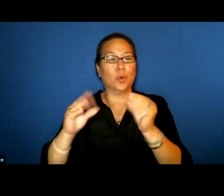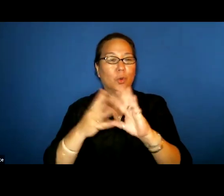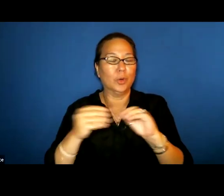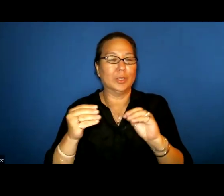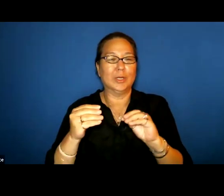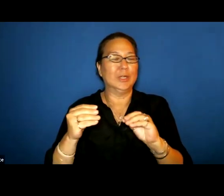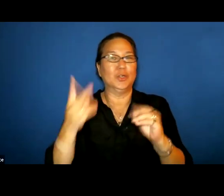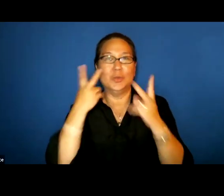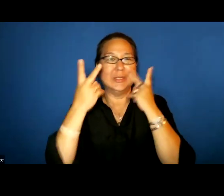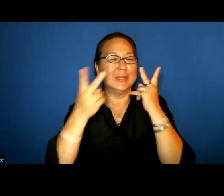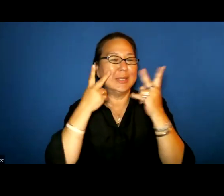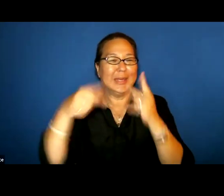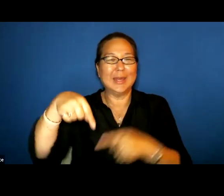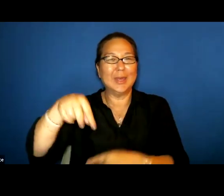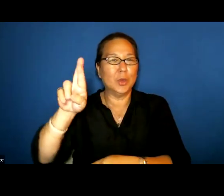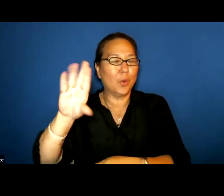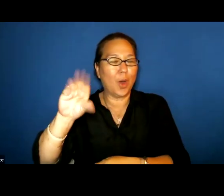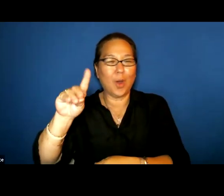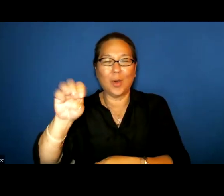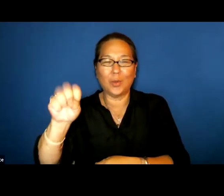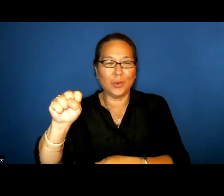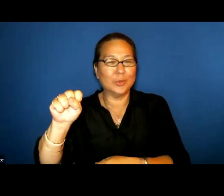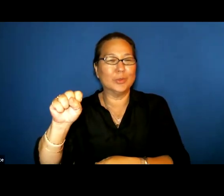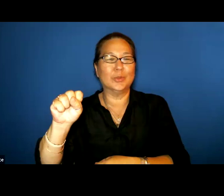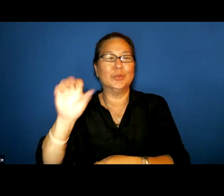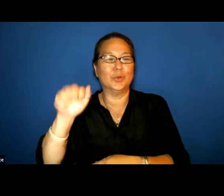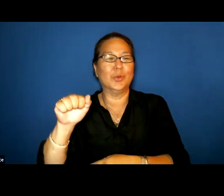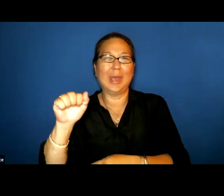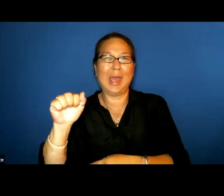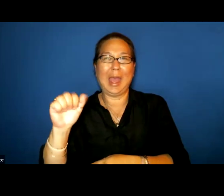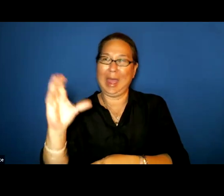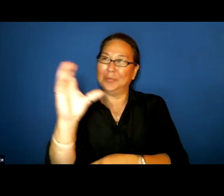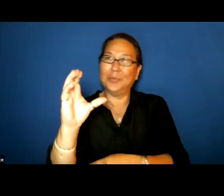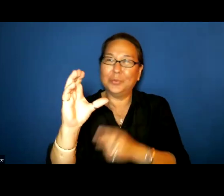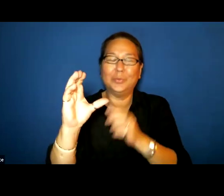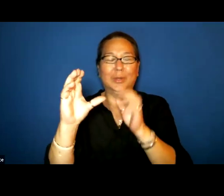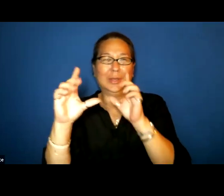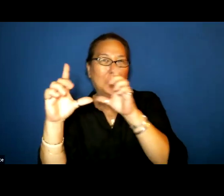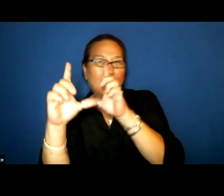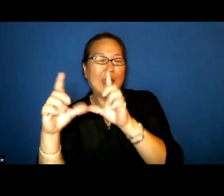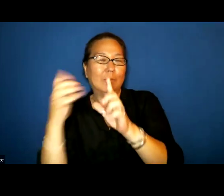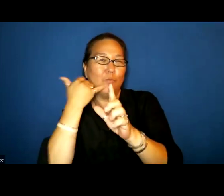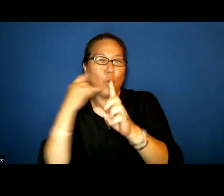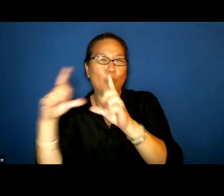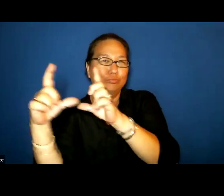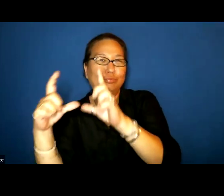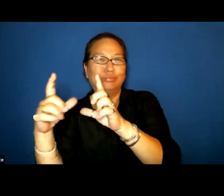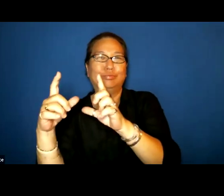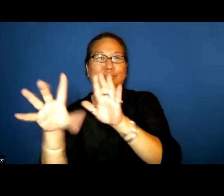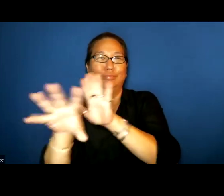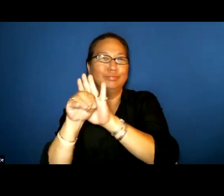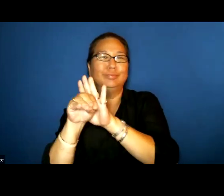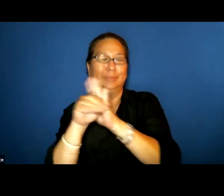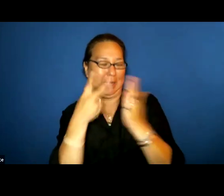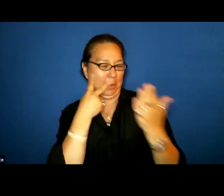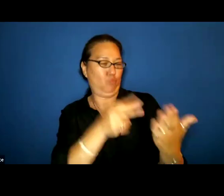about the city and some of its nuances is a great thing. And I hope you all will look for story stops and story